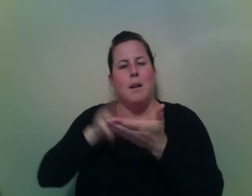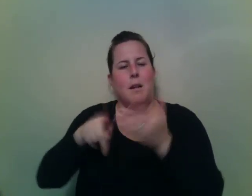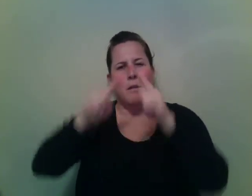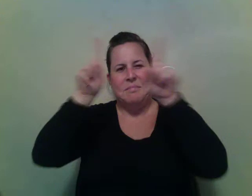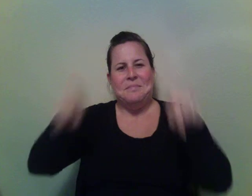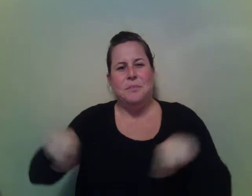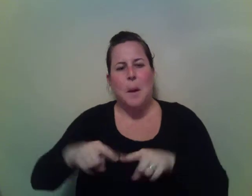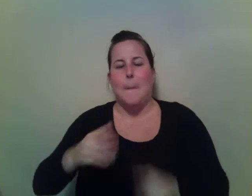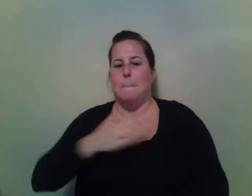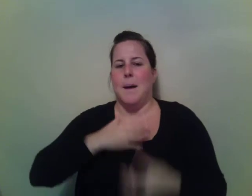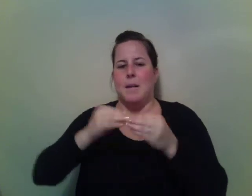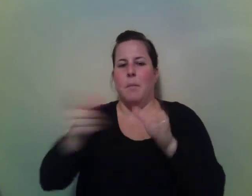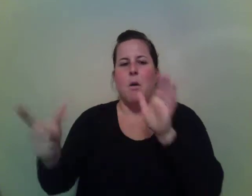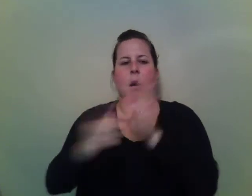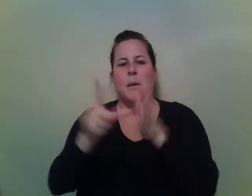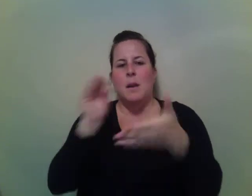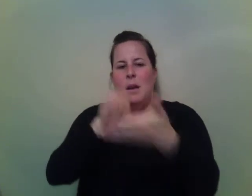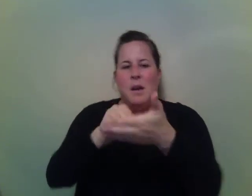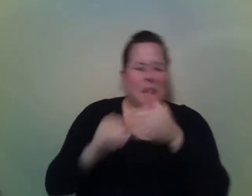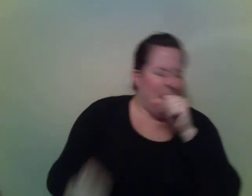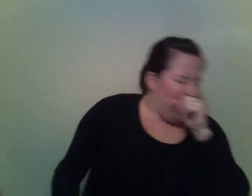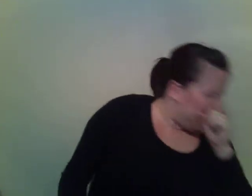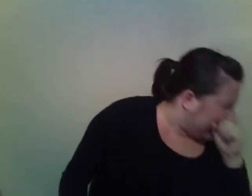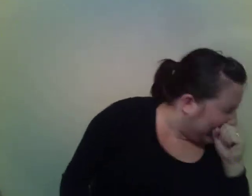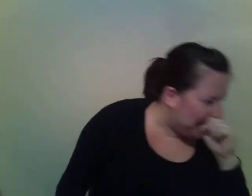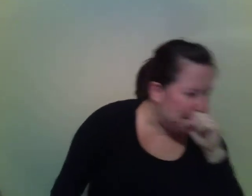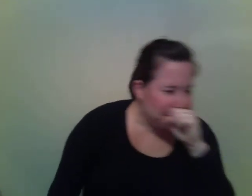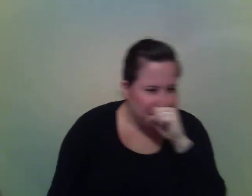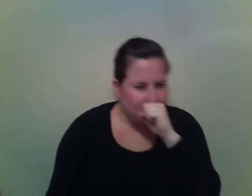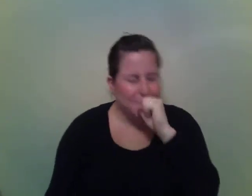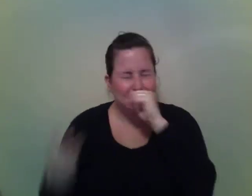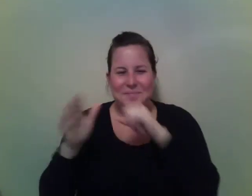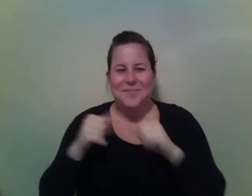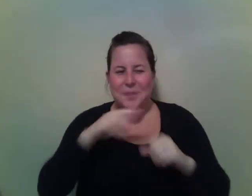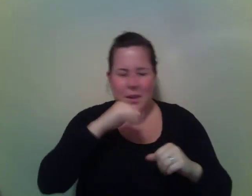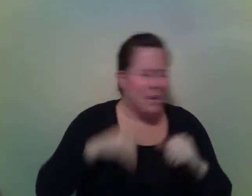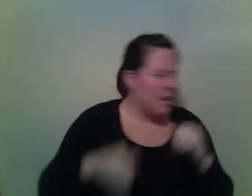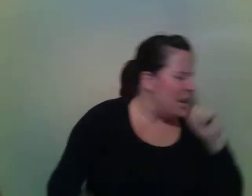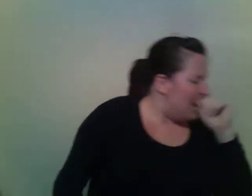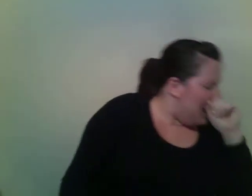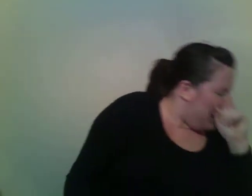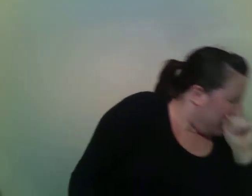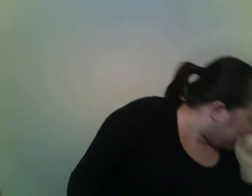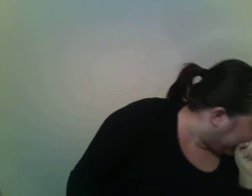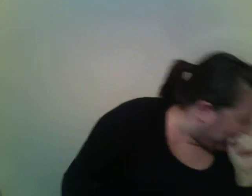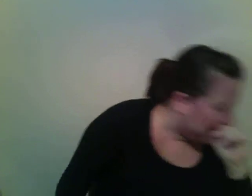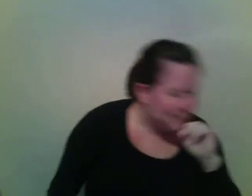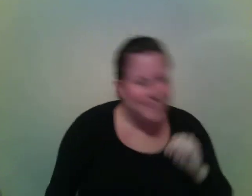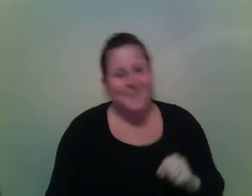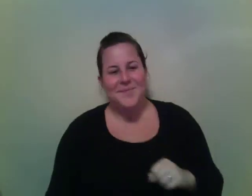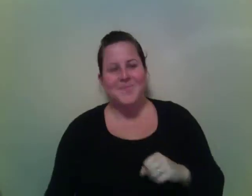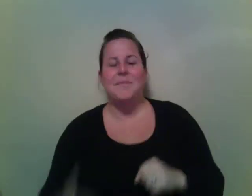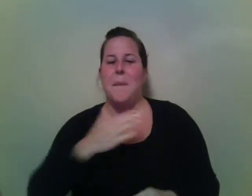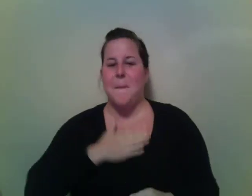number is automatically already written in the boxes of enroller and enroller. They don't have to write those